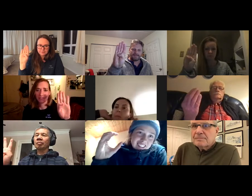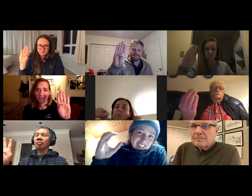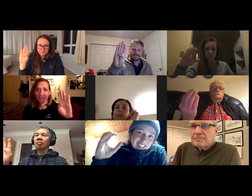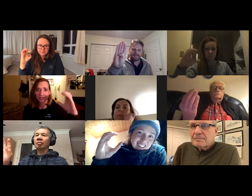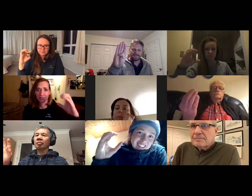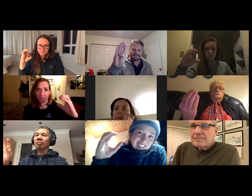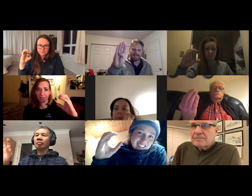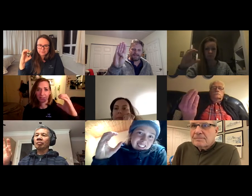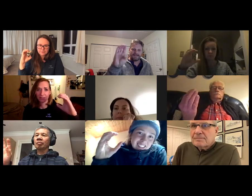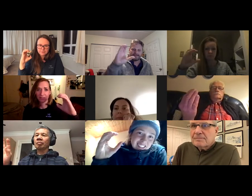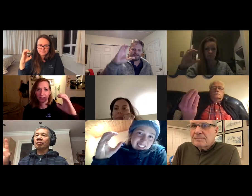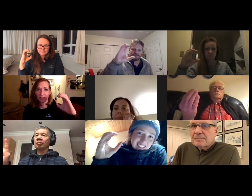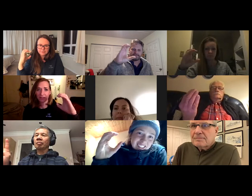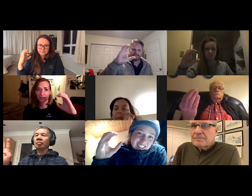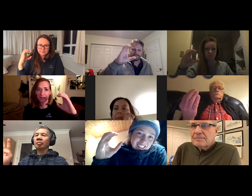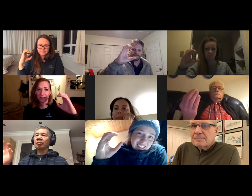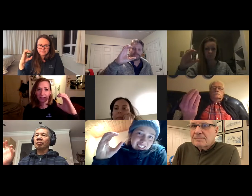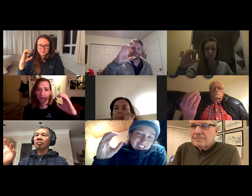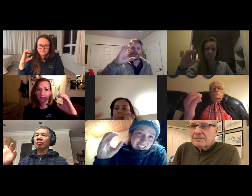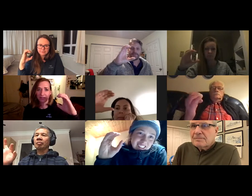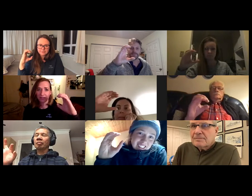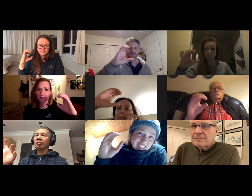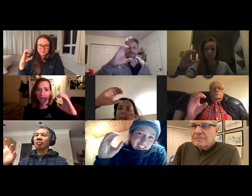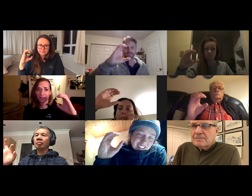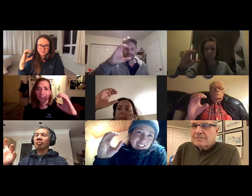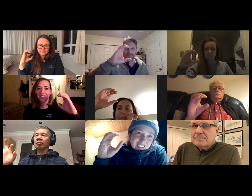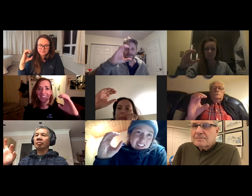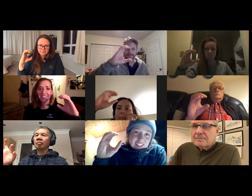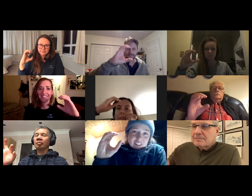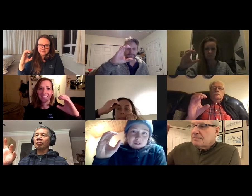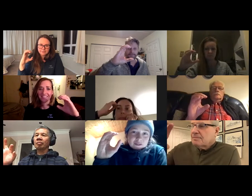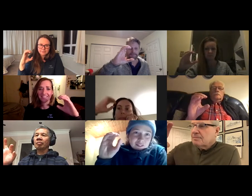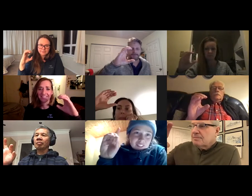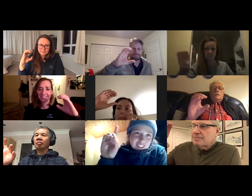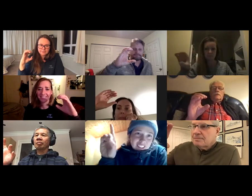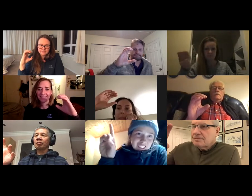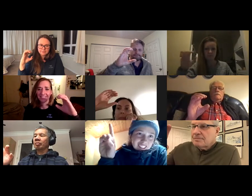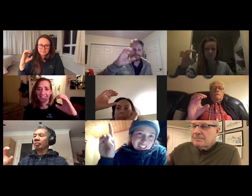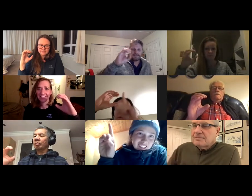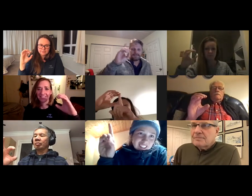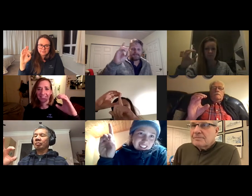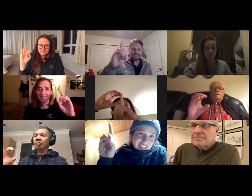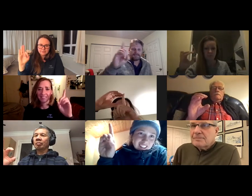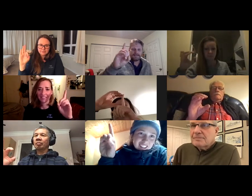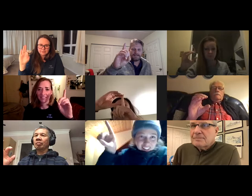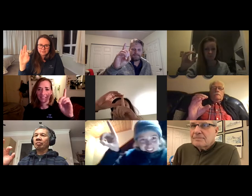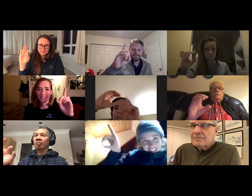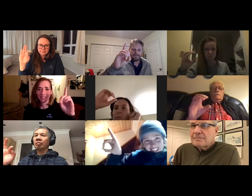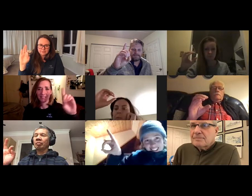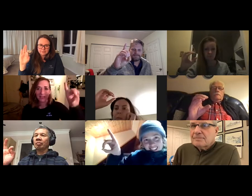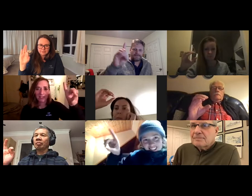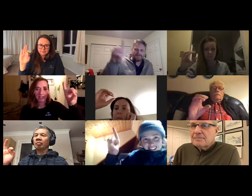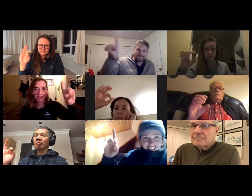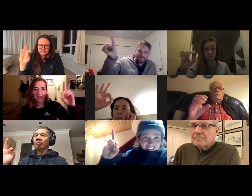C. C. C is pretty obvious one. It looks like a C. Okay. D. D. Kind of looks